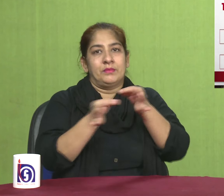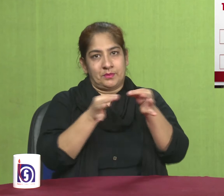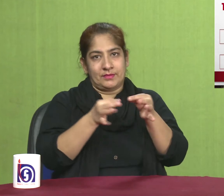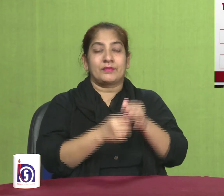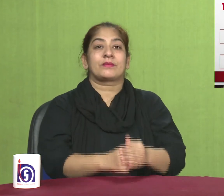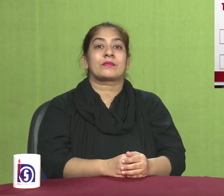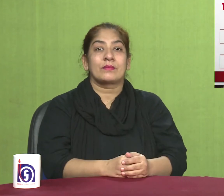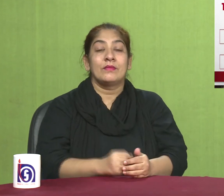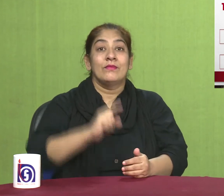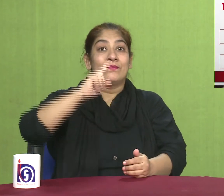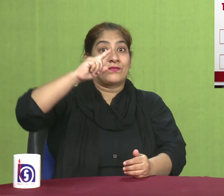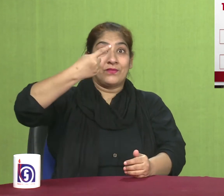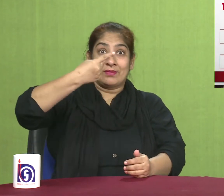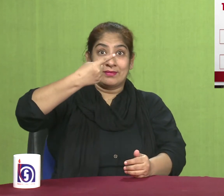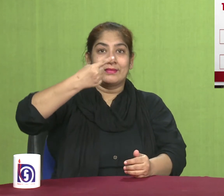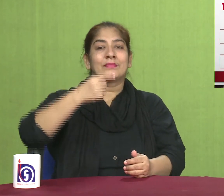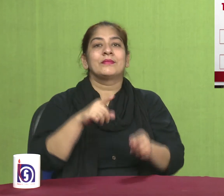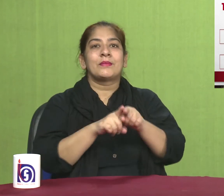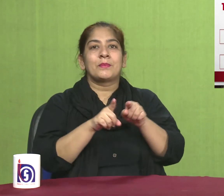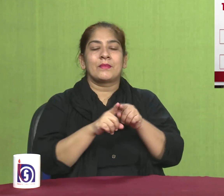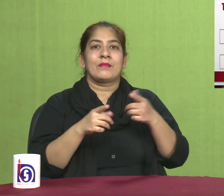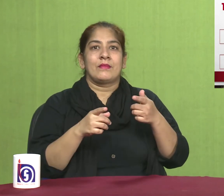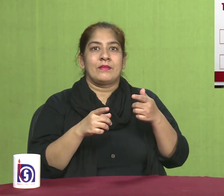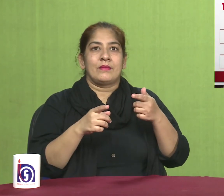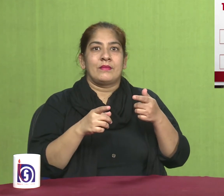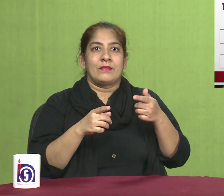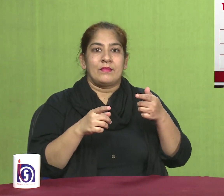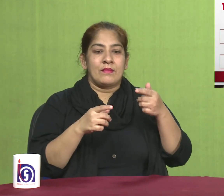Let us now understand. The first one is